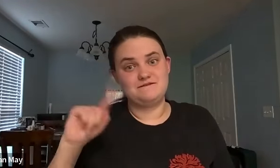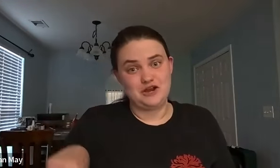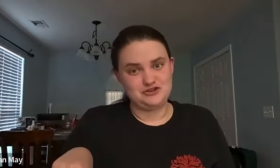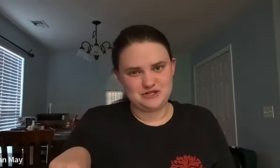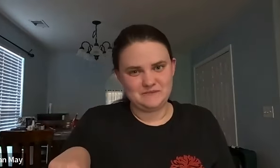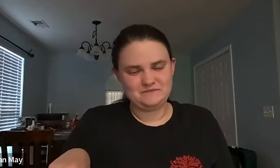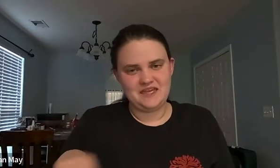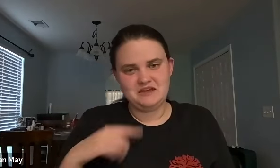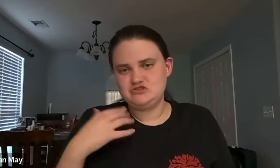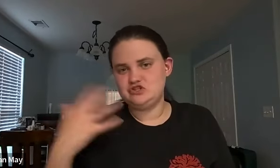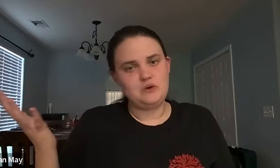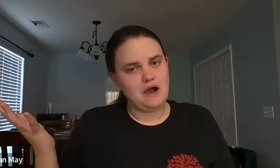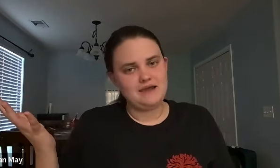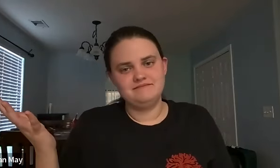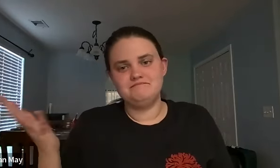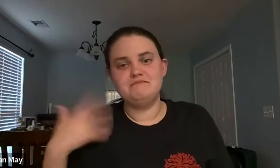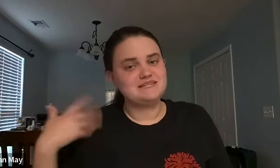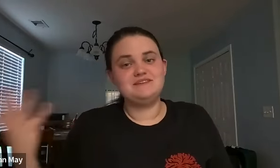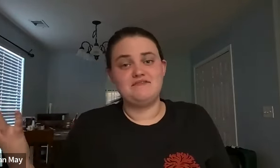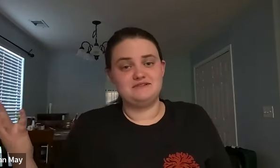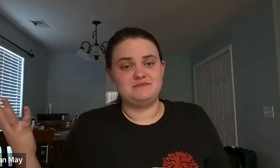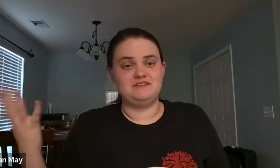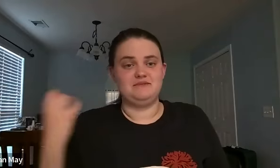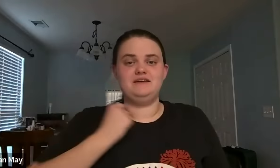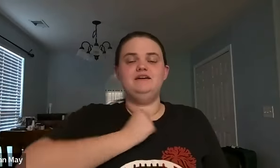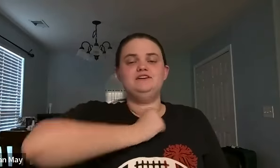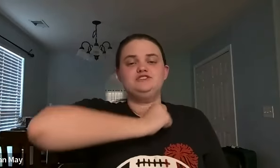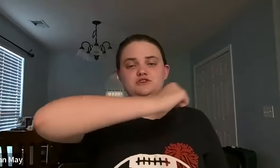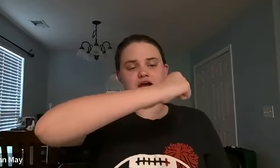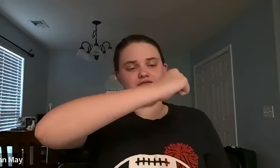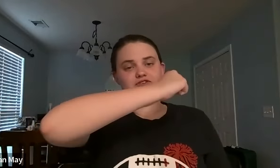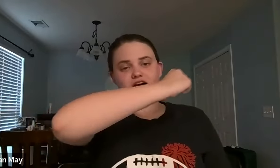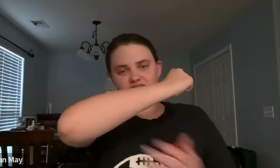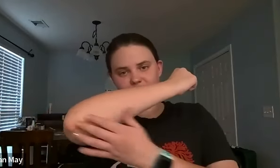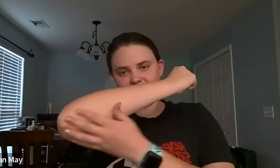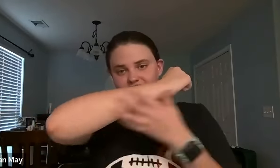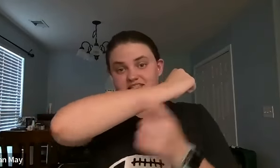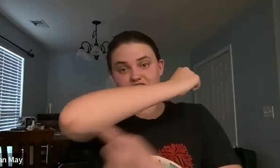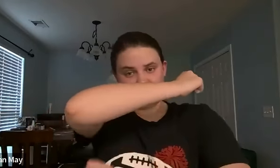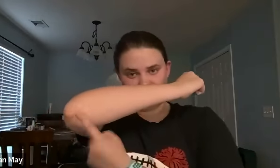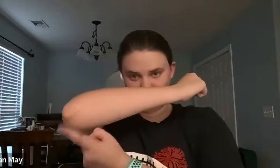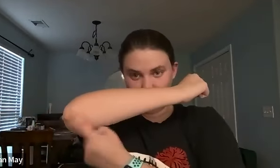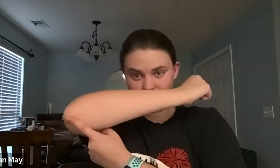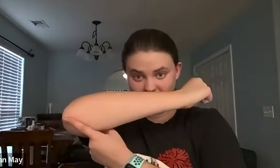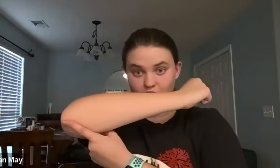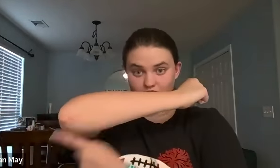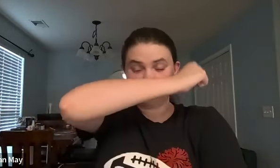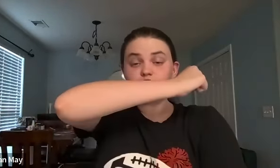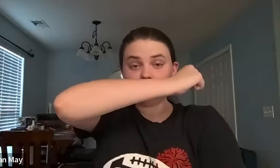for country. Don't know why. Makes me laugh every time I think about it. So you have your non-dominant fist and you're going for the elbow. So that's why I'm